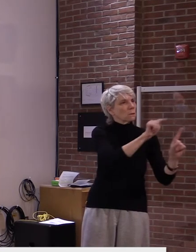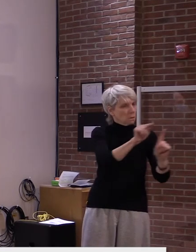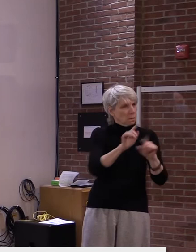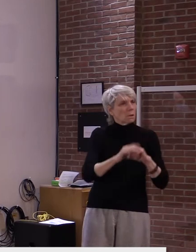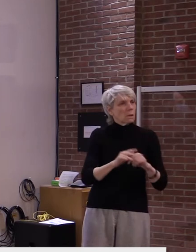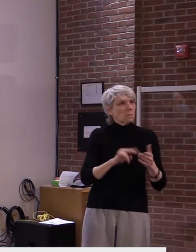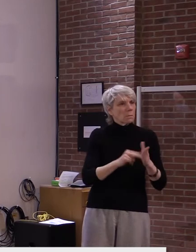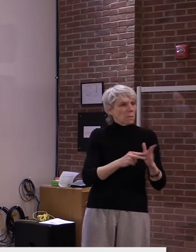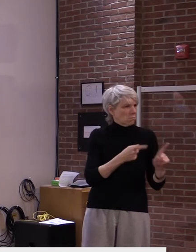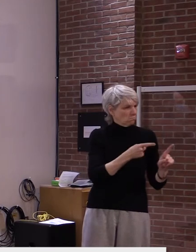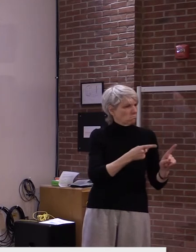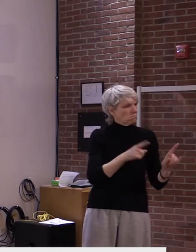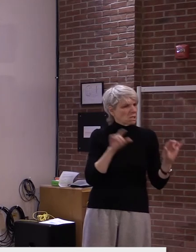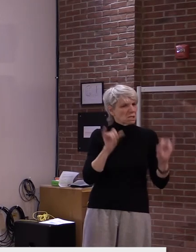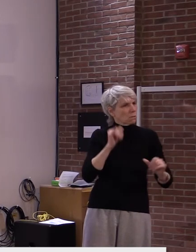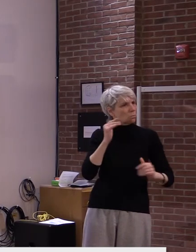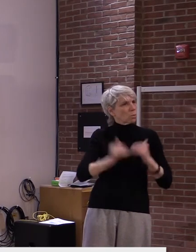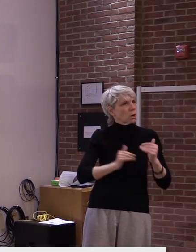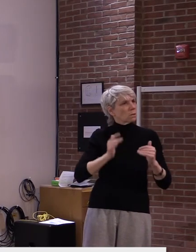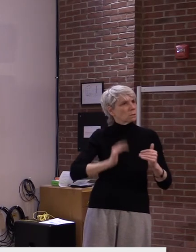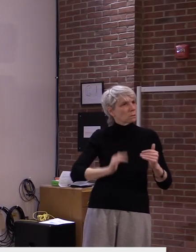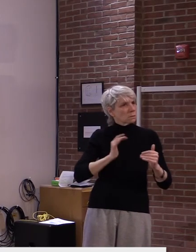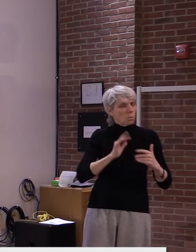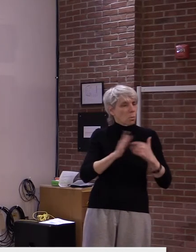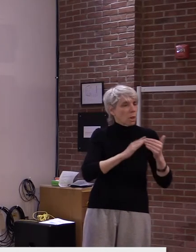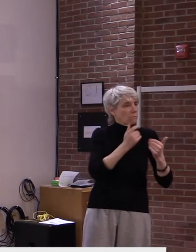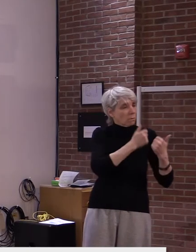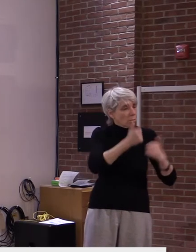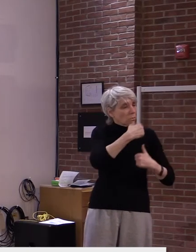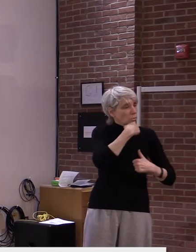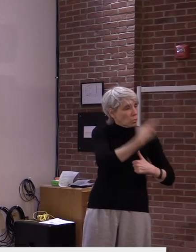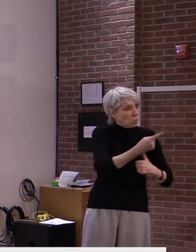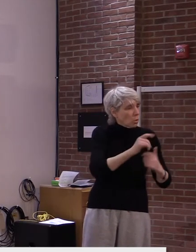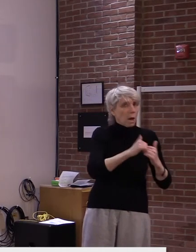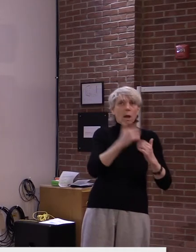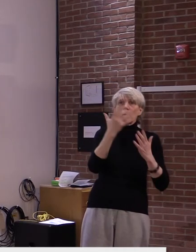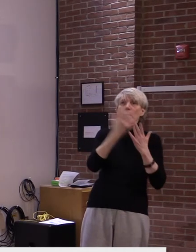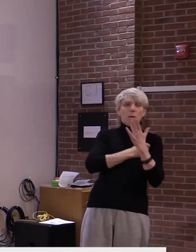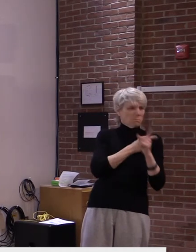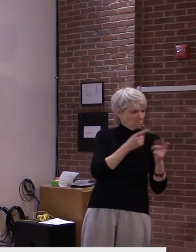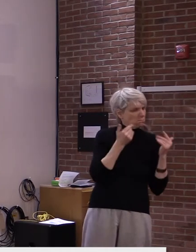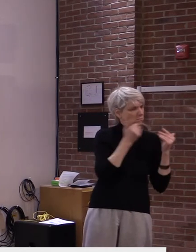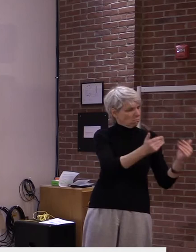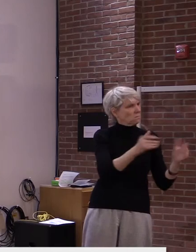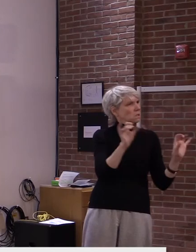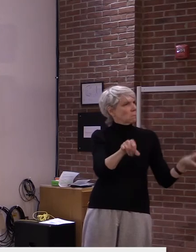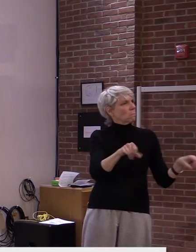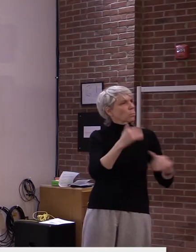regular channels that they were told to use to get the 1A vaccine.